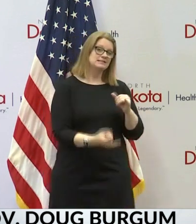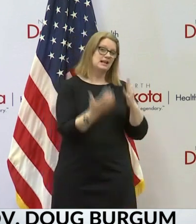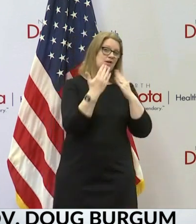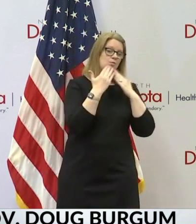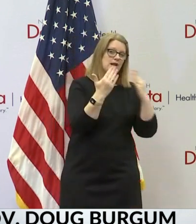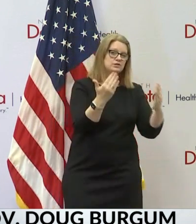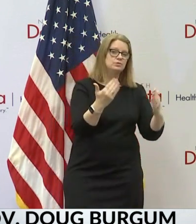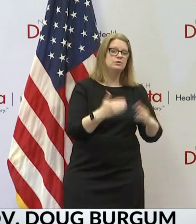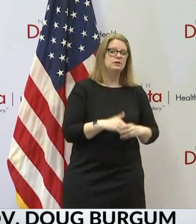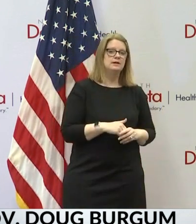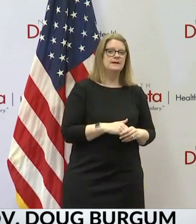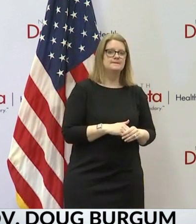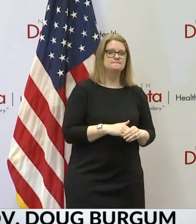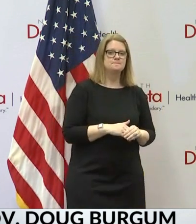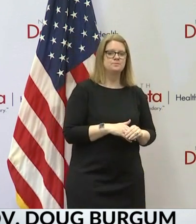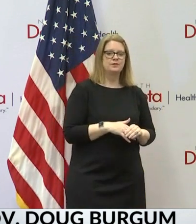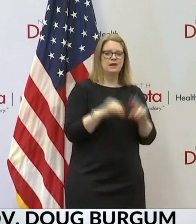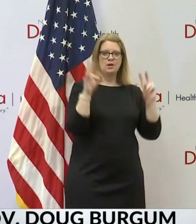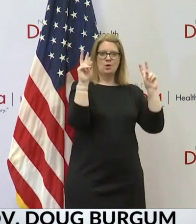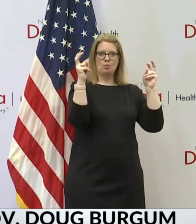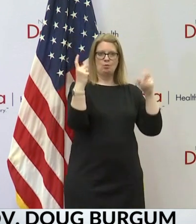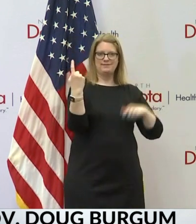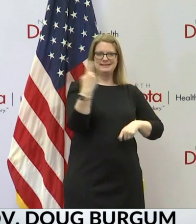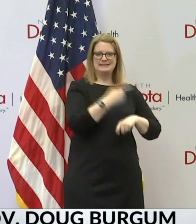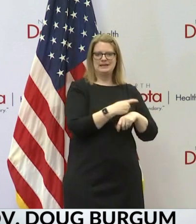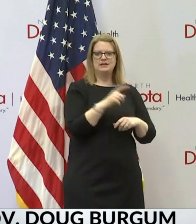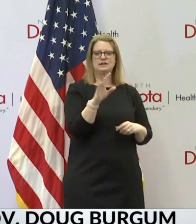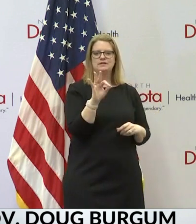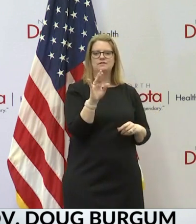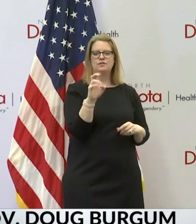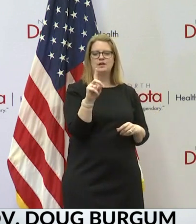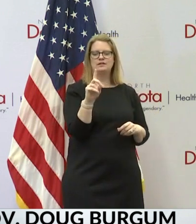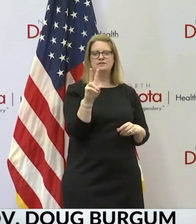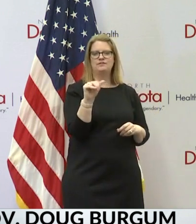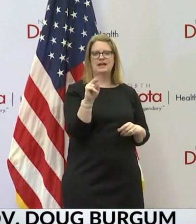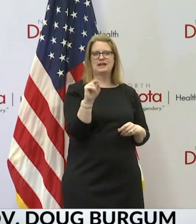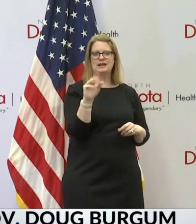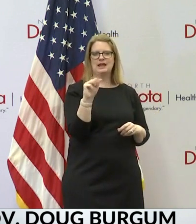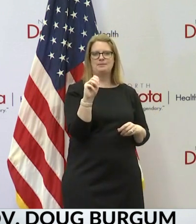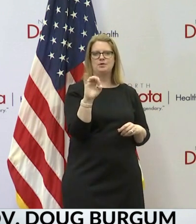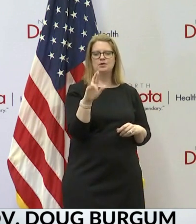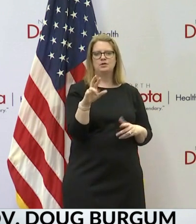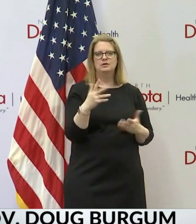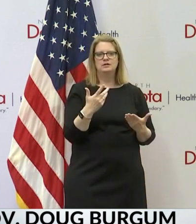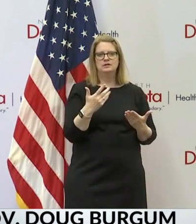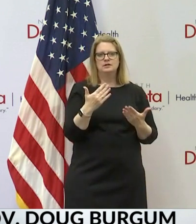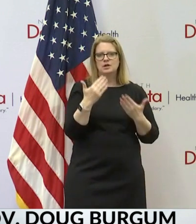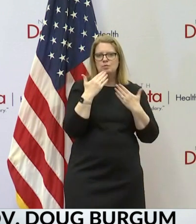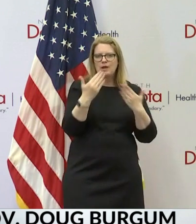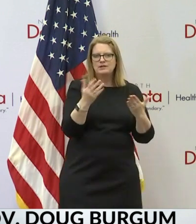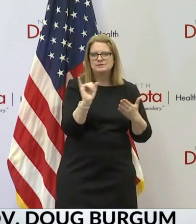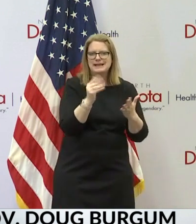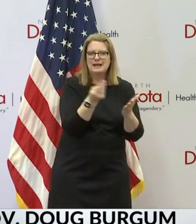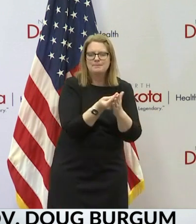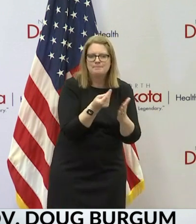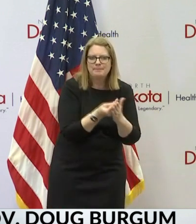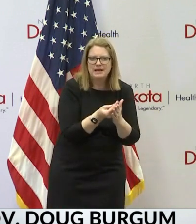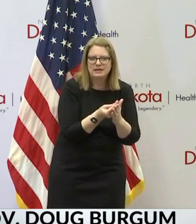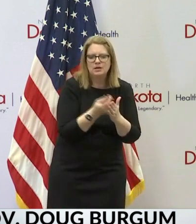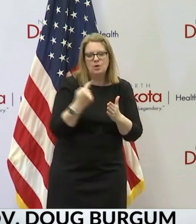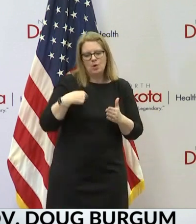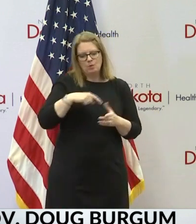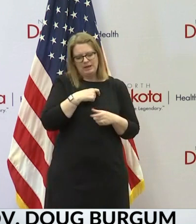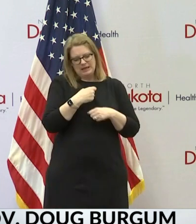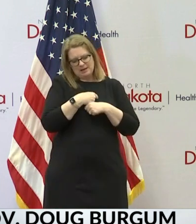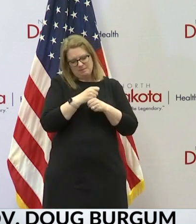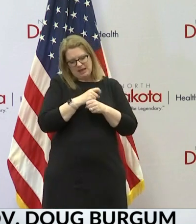gratitude, quote for the day, Fred Van Amberg, gratitude is a currency that we can mint for